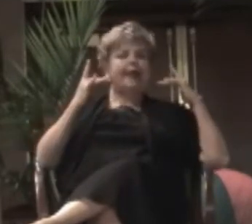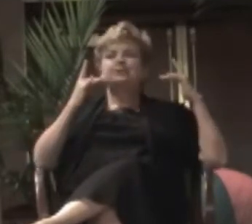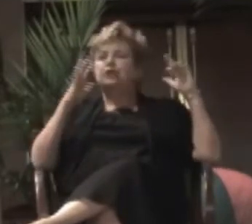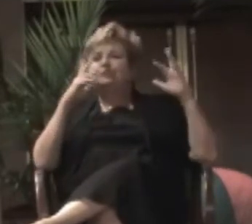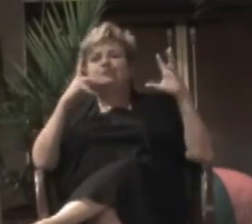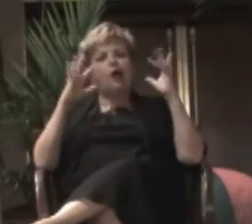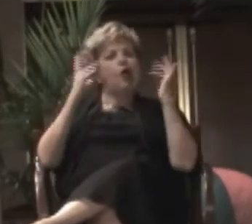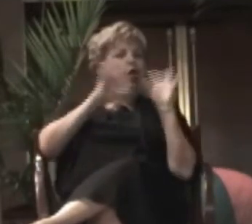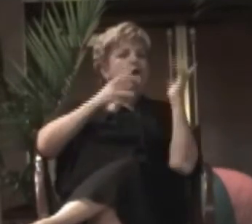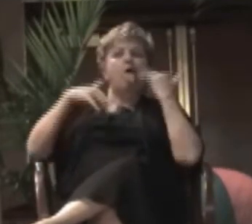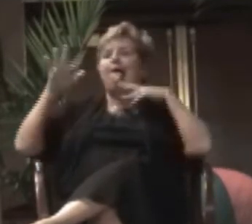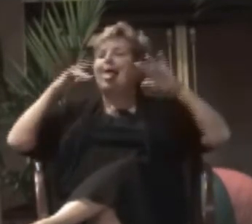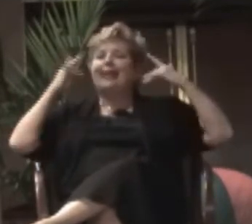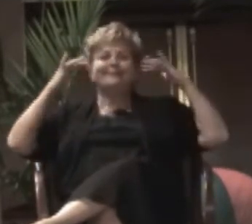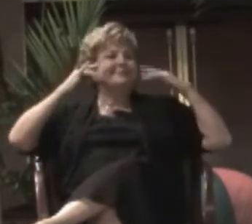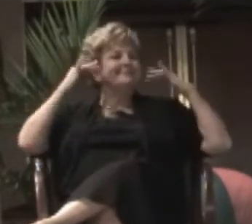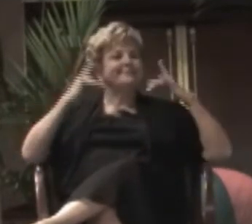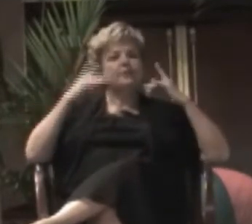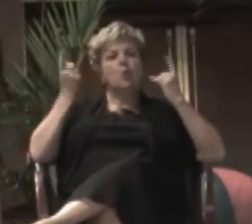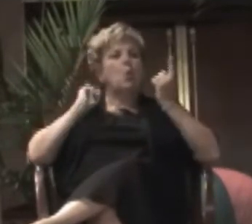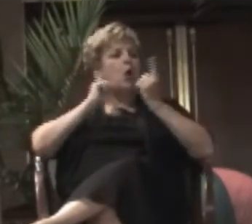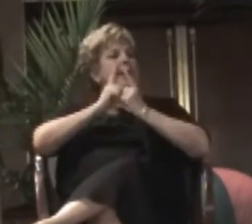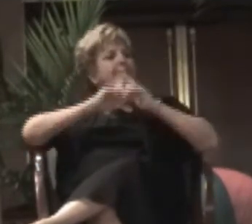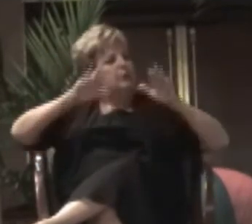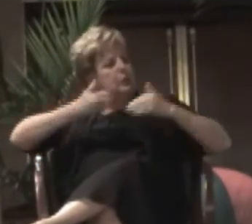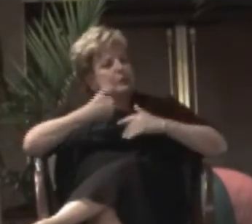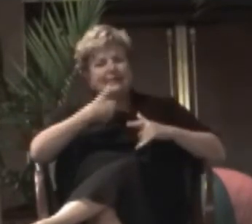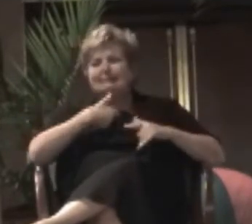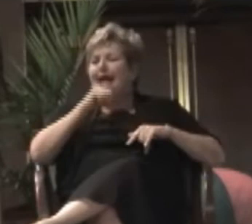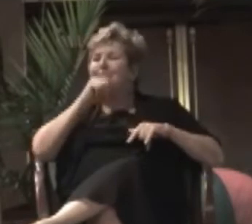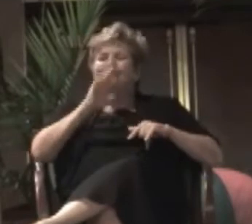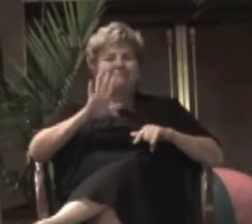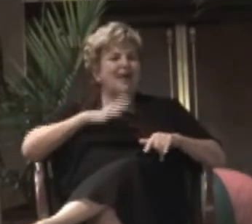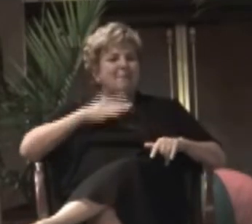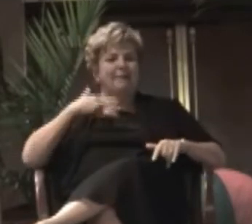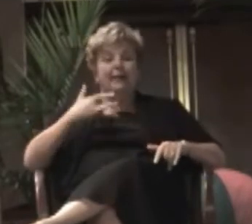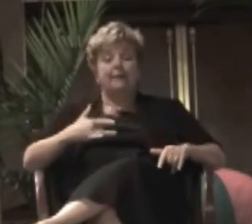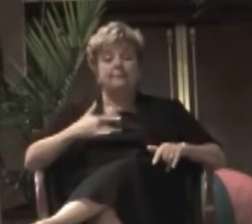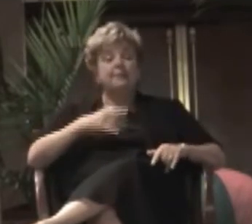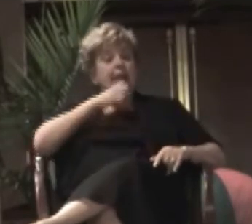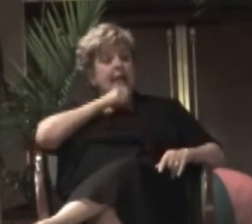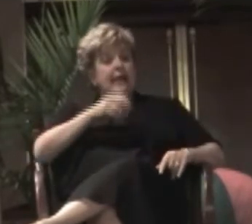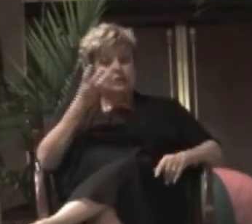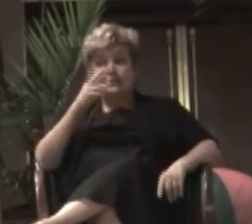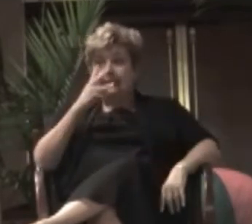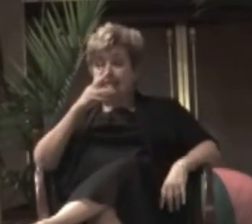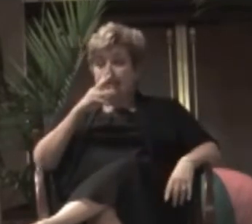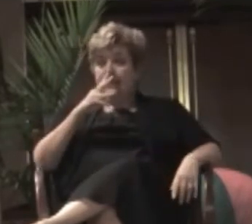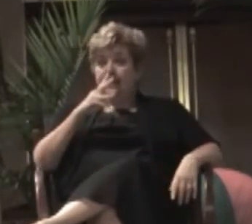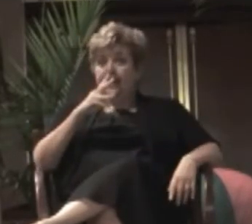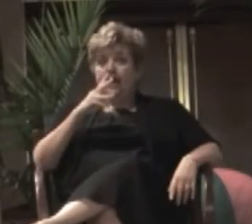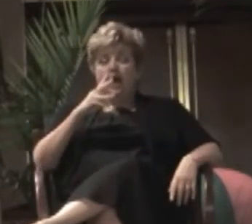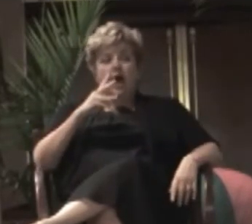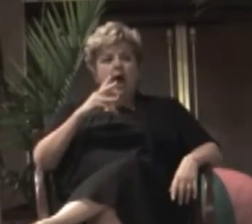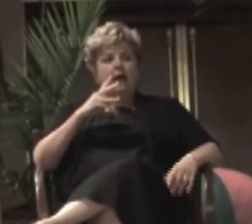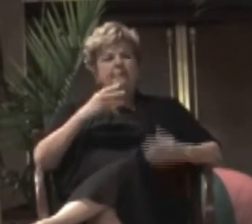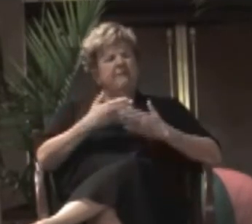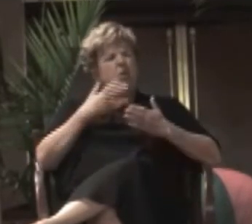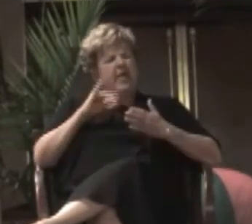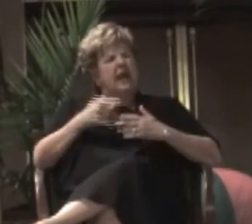people, or walked up and introduced myself. And so when I was 16, I'd done a little experimental drinking, but when I was 16, I started my